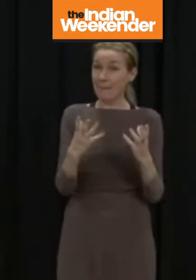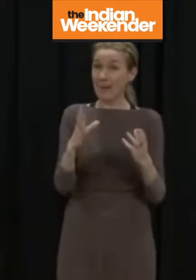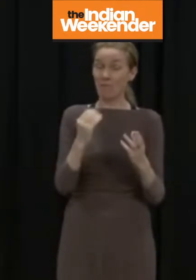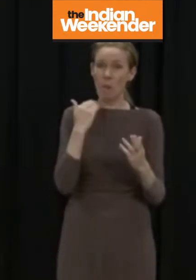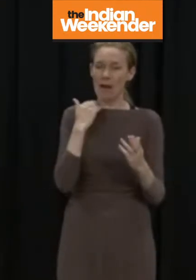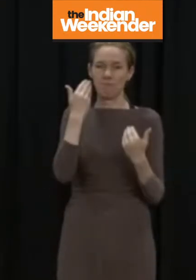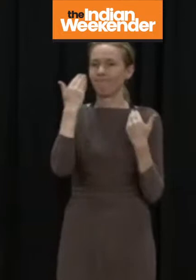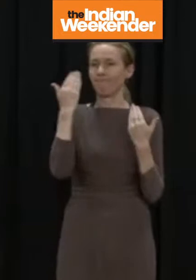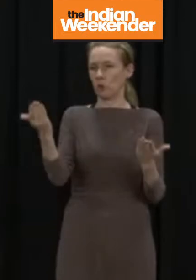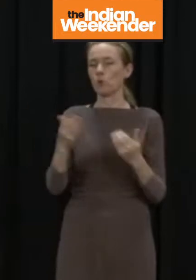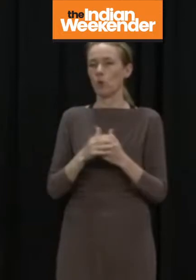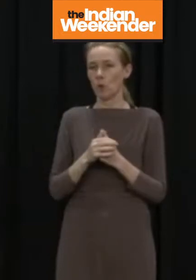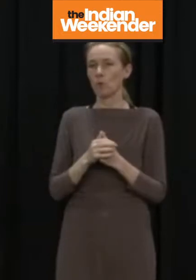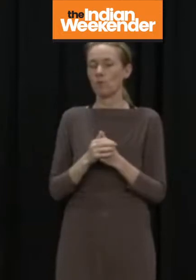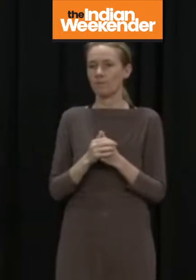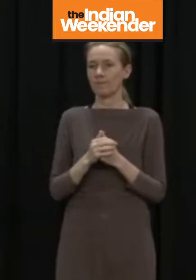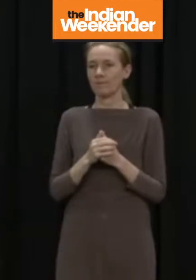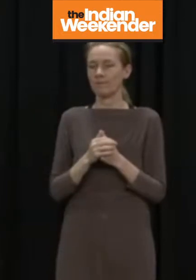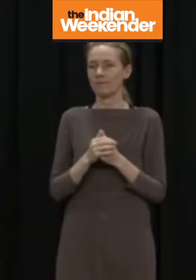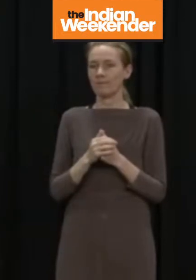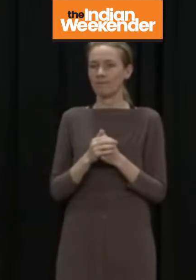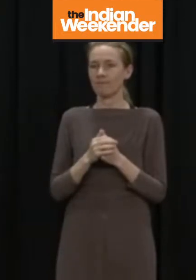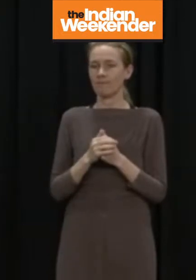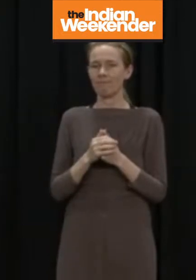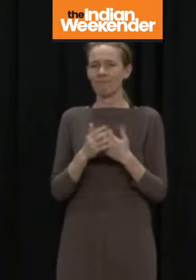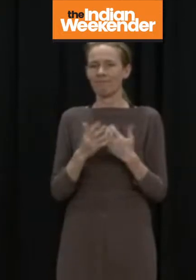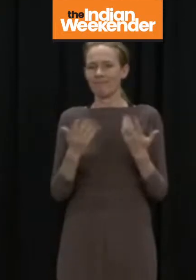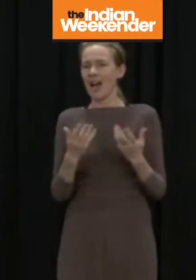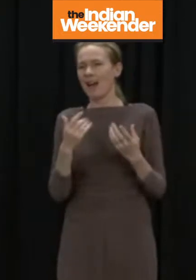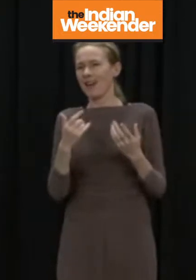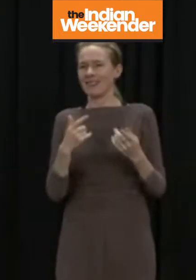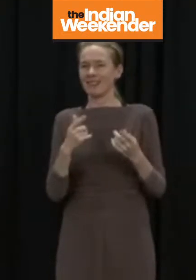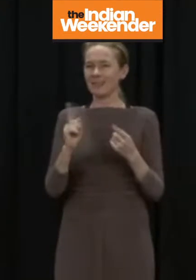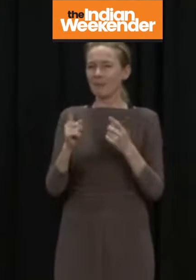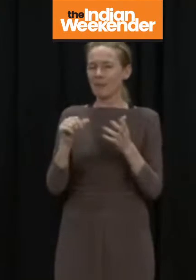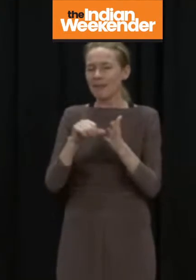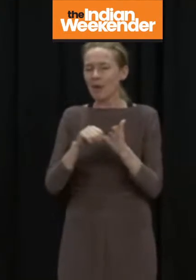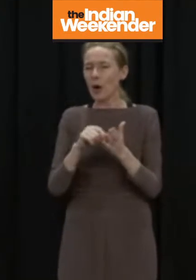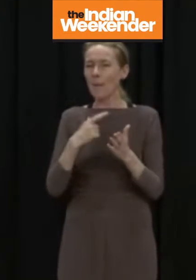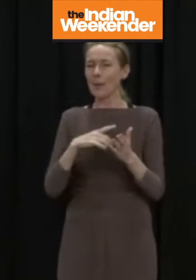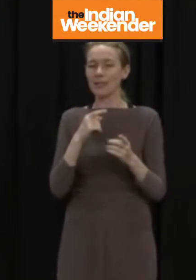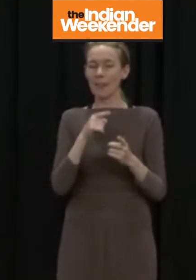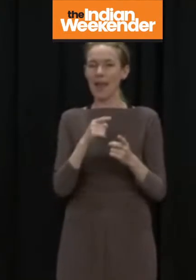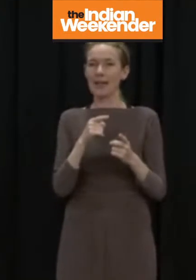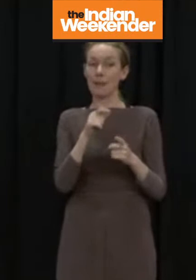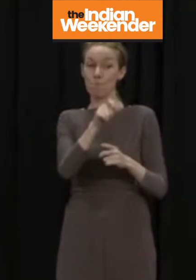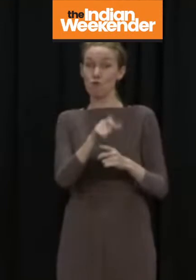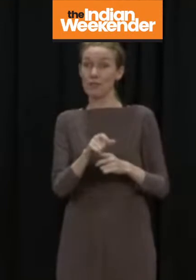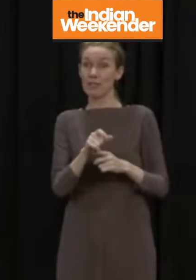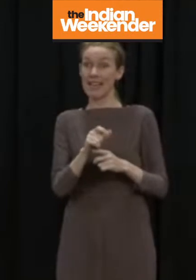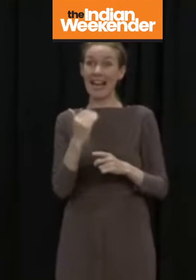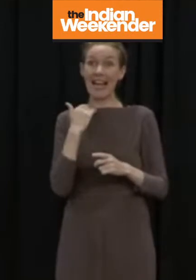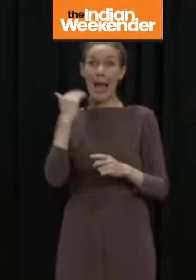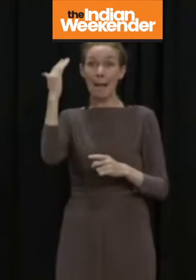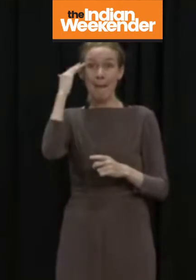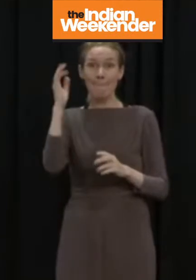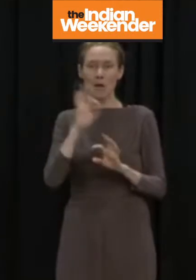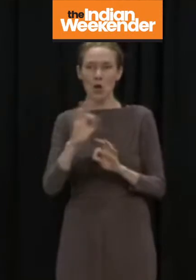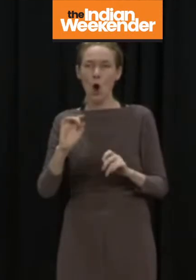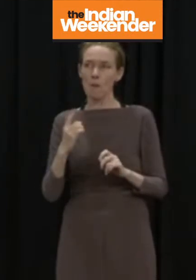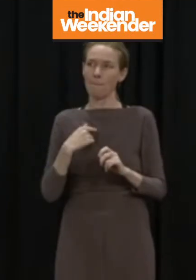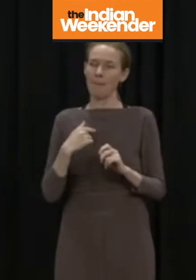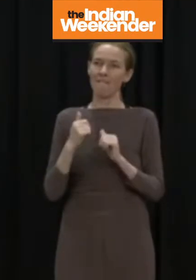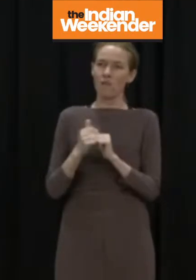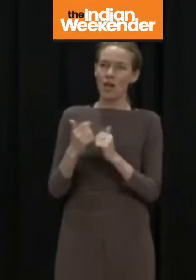that they're not a member of the gang themselves, but they might be connected with somebody who is, or they might be connected with someone who is connected to